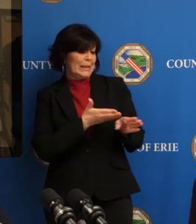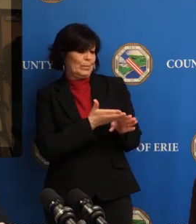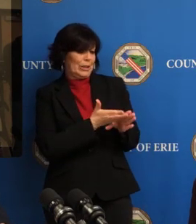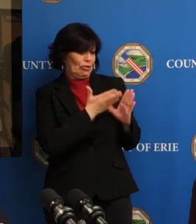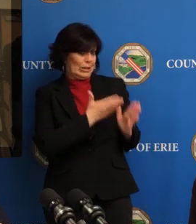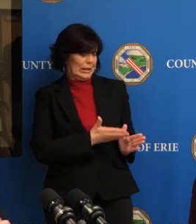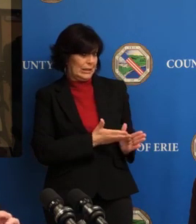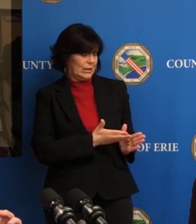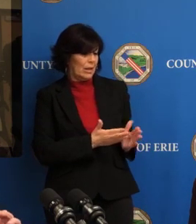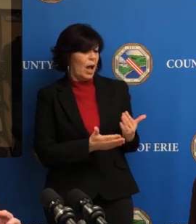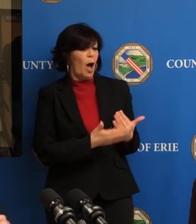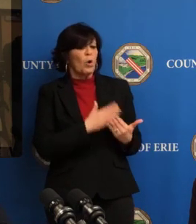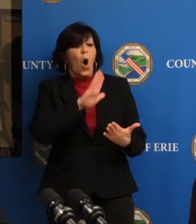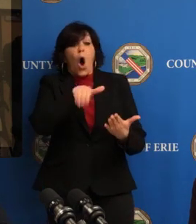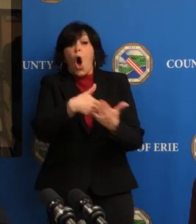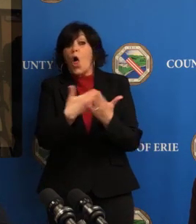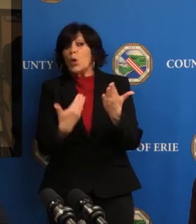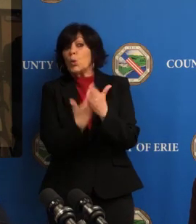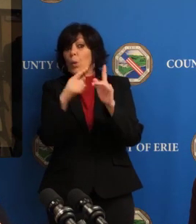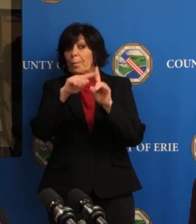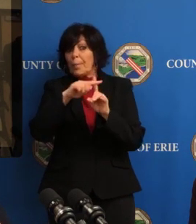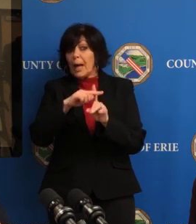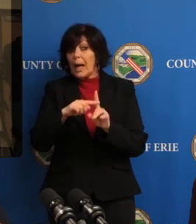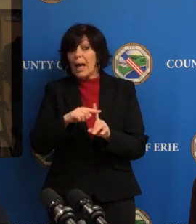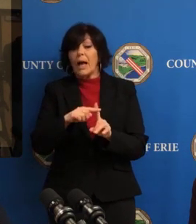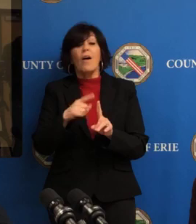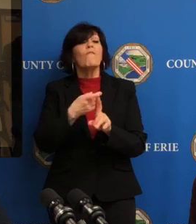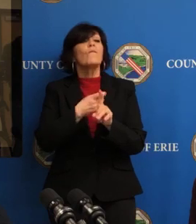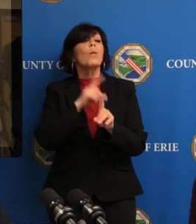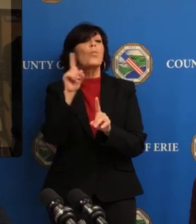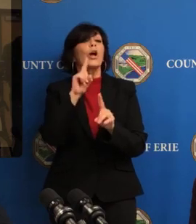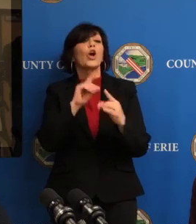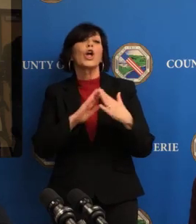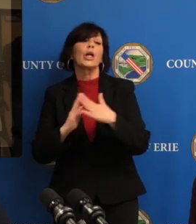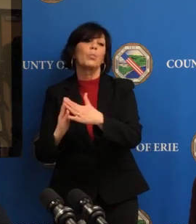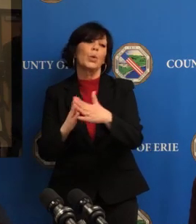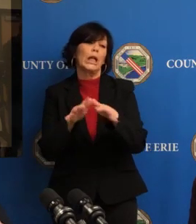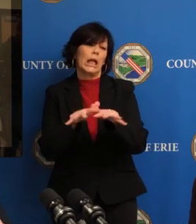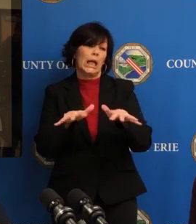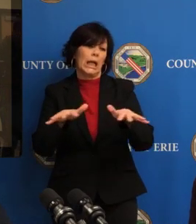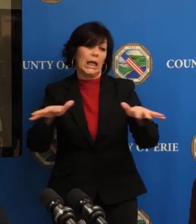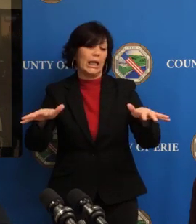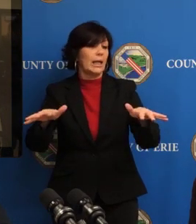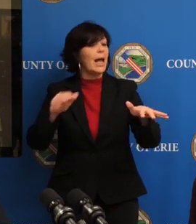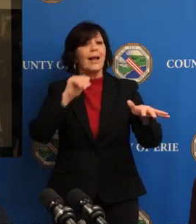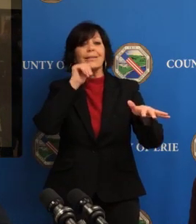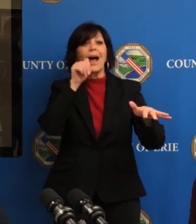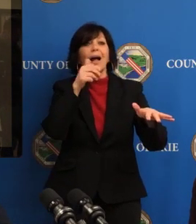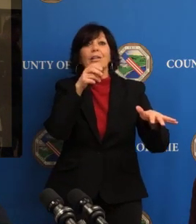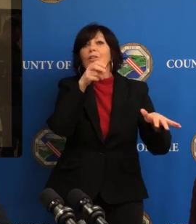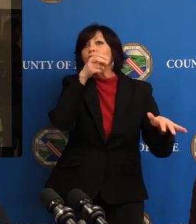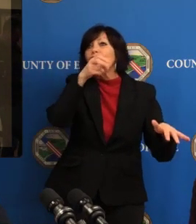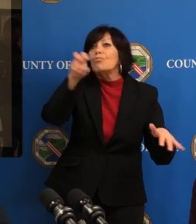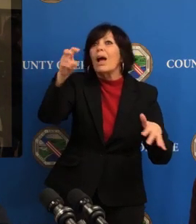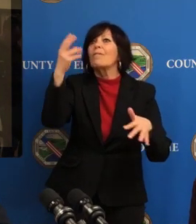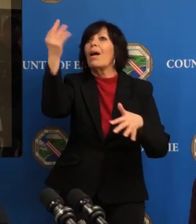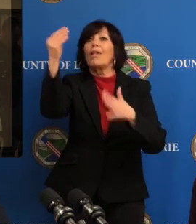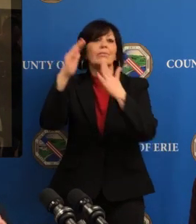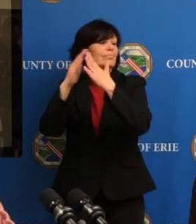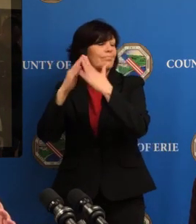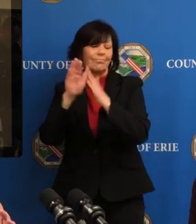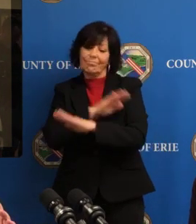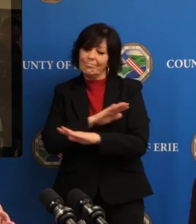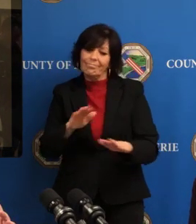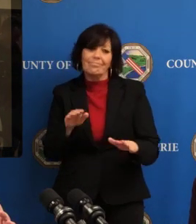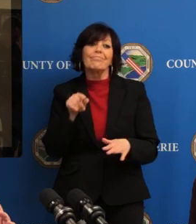almost all of the newer cases that are coming in are community spread cases. These are not individuals who traveled outside the area.